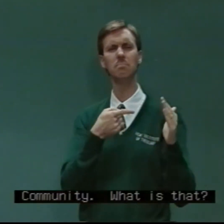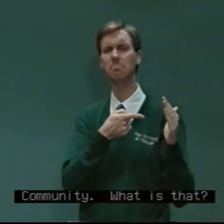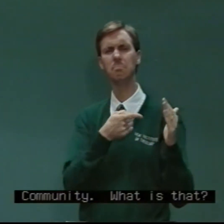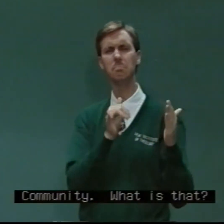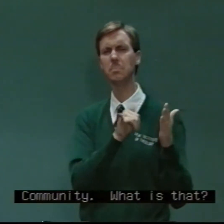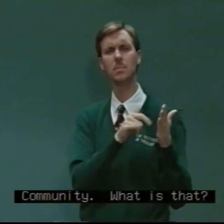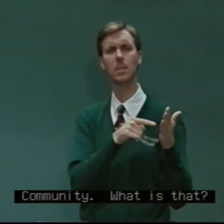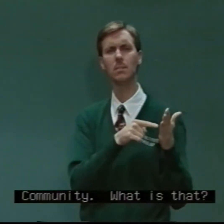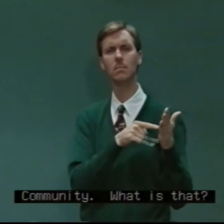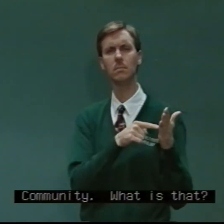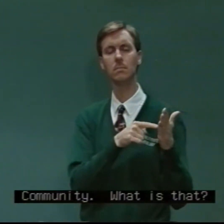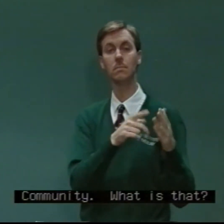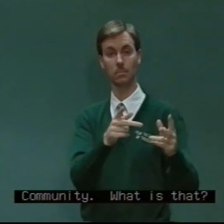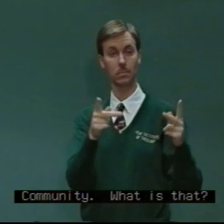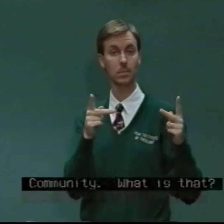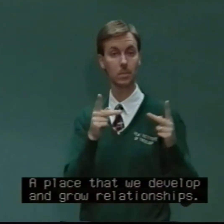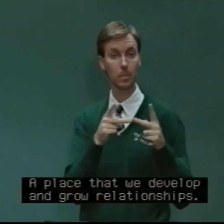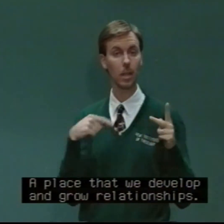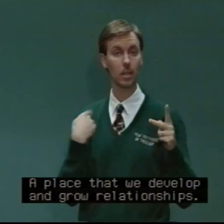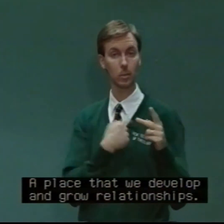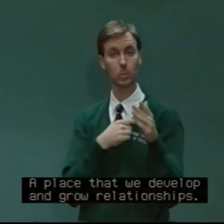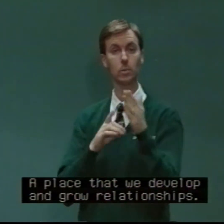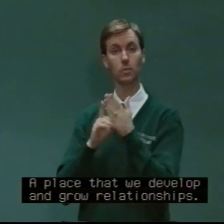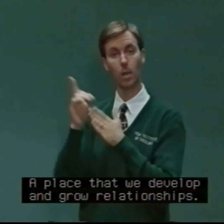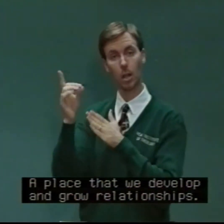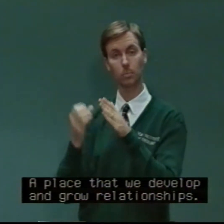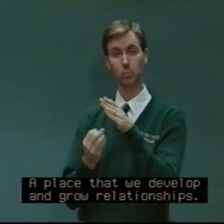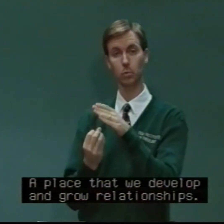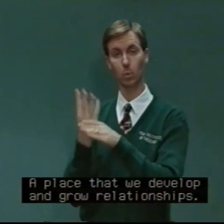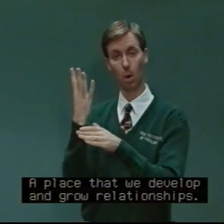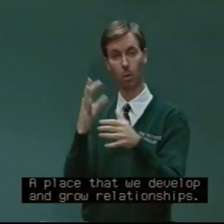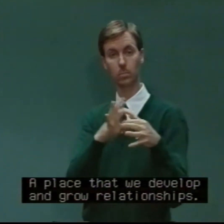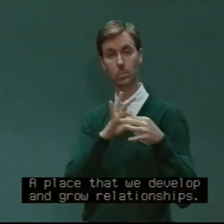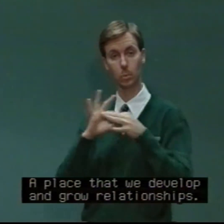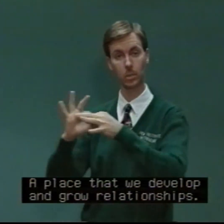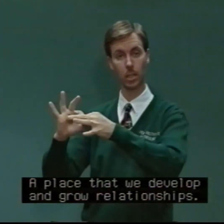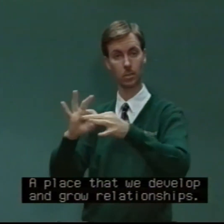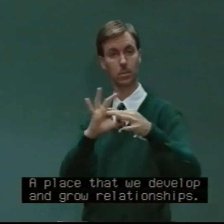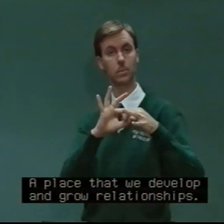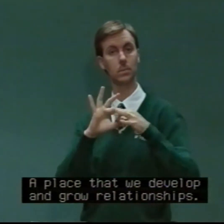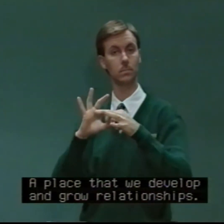Community. What is that? A place that we develop and grow relationships.